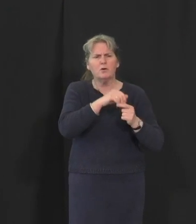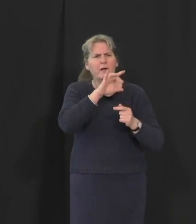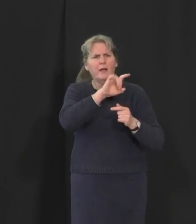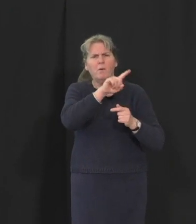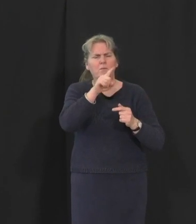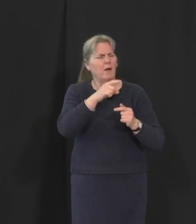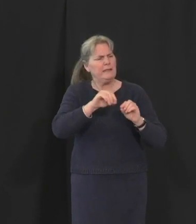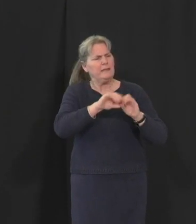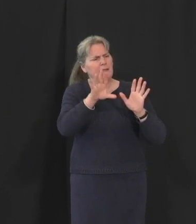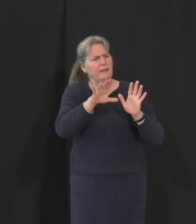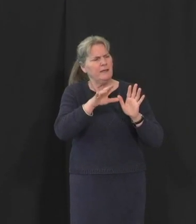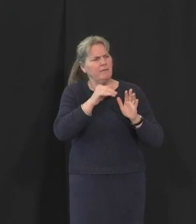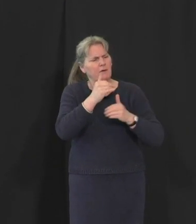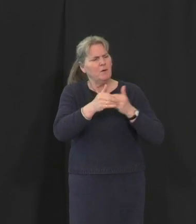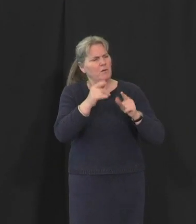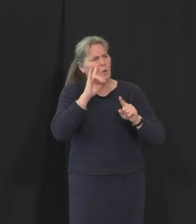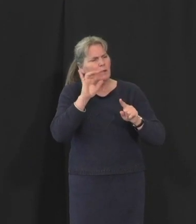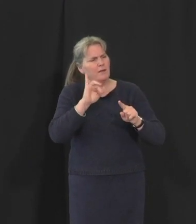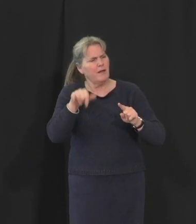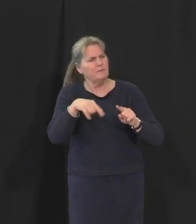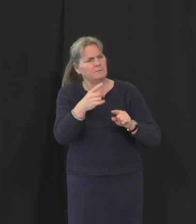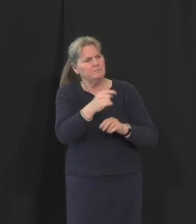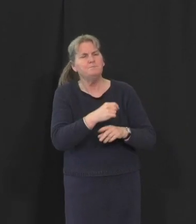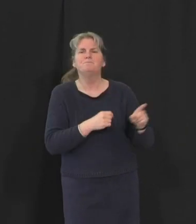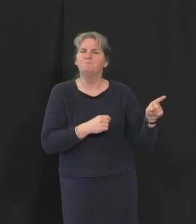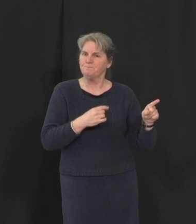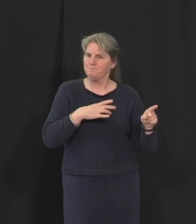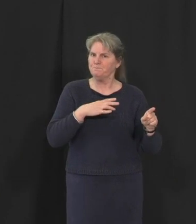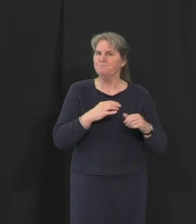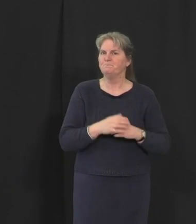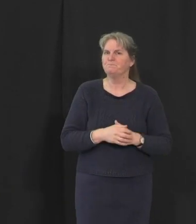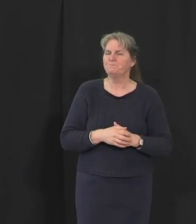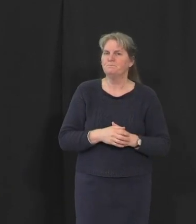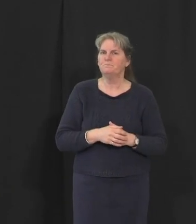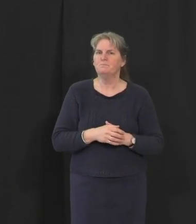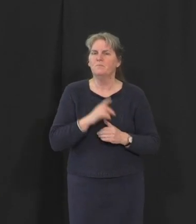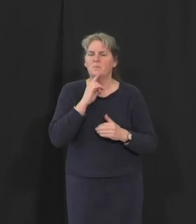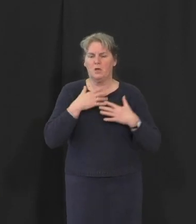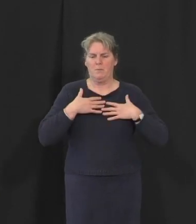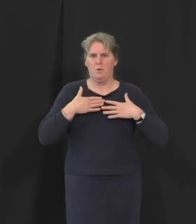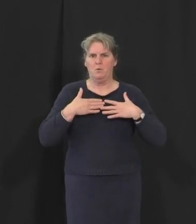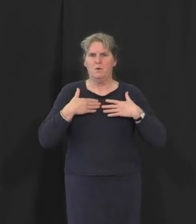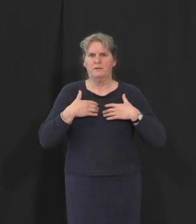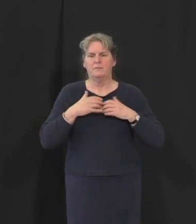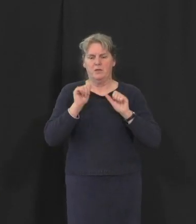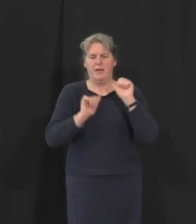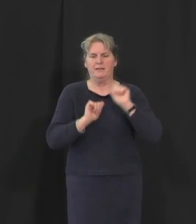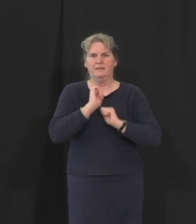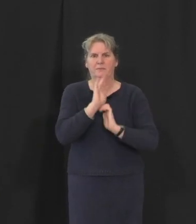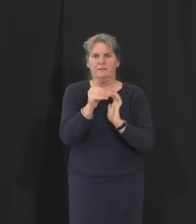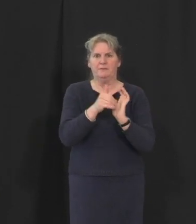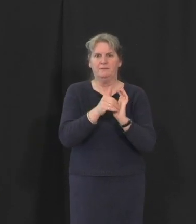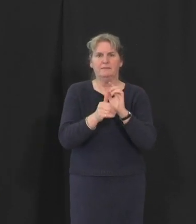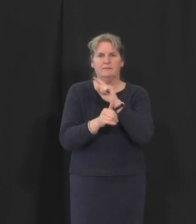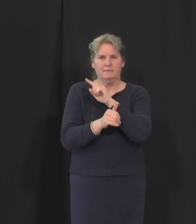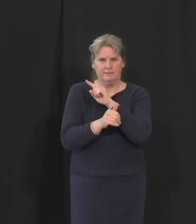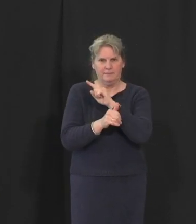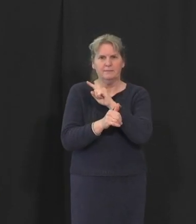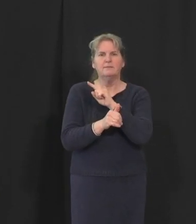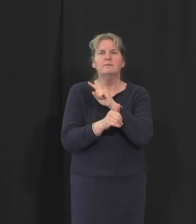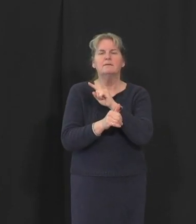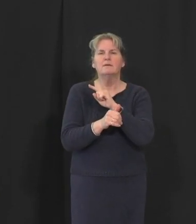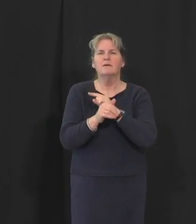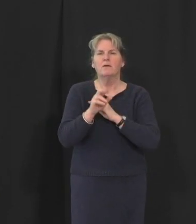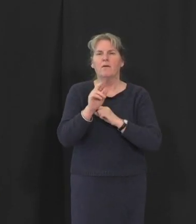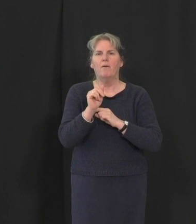811? Can you just clarify those activities? Certainly, about access to the Respiratory Assessment Clinic or Center or